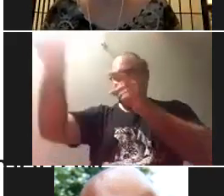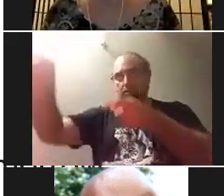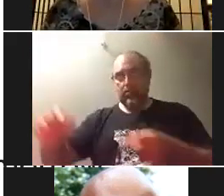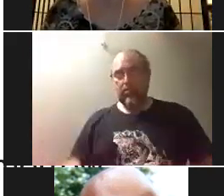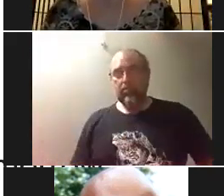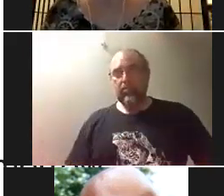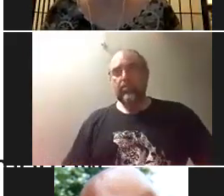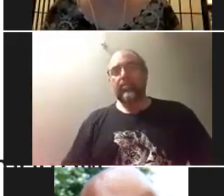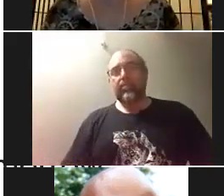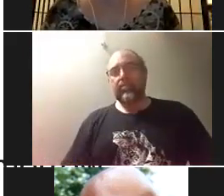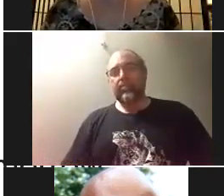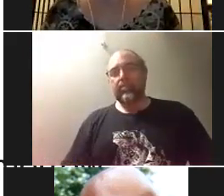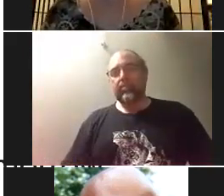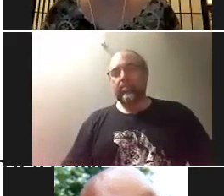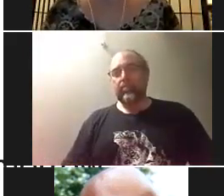Got it. Okay.